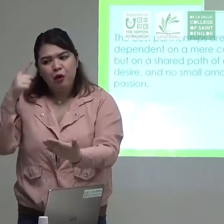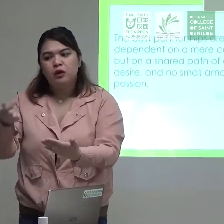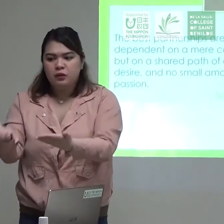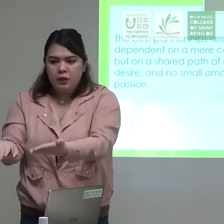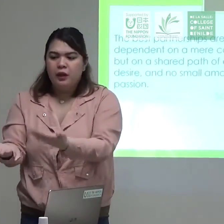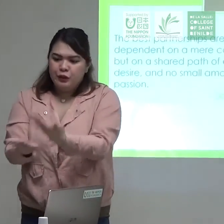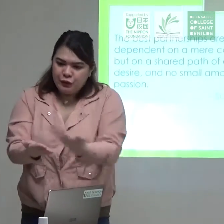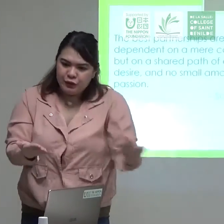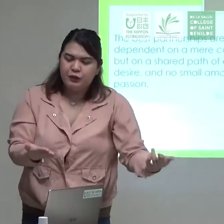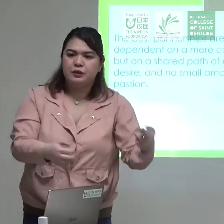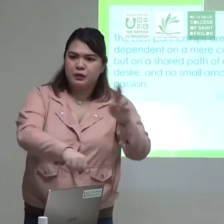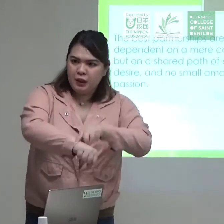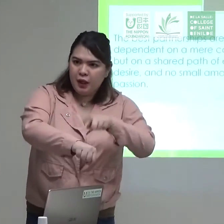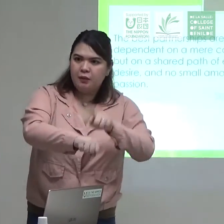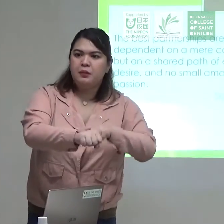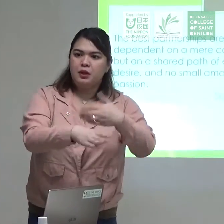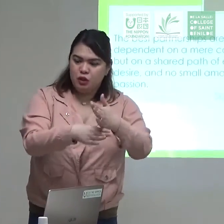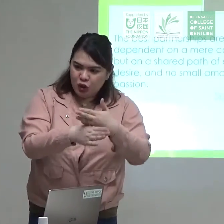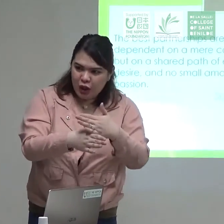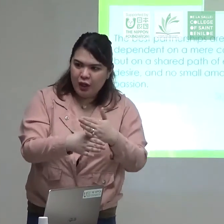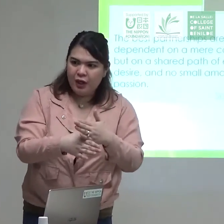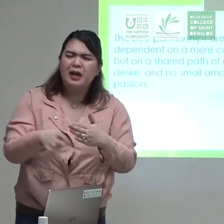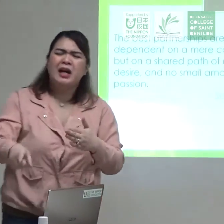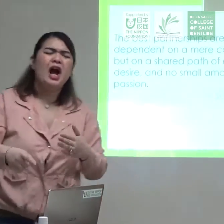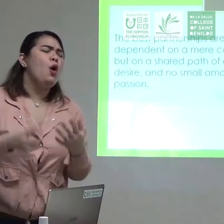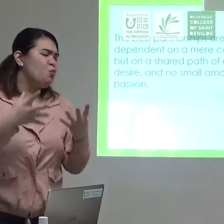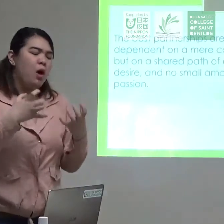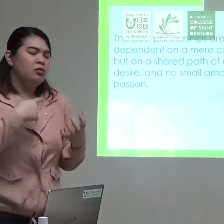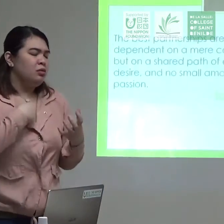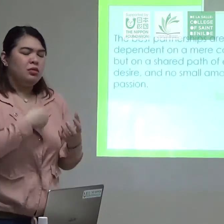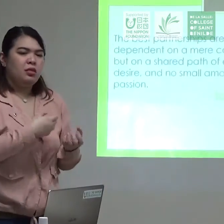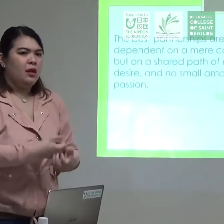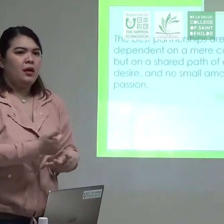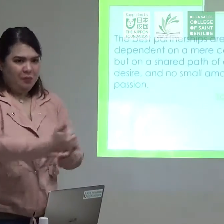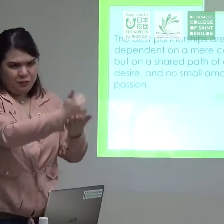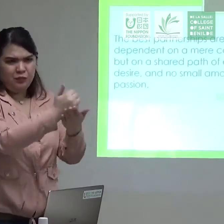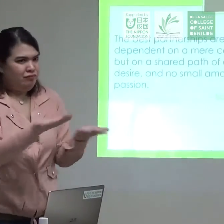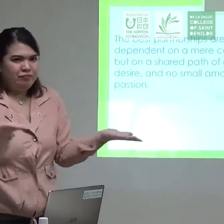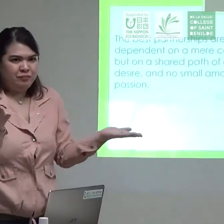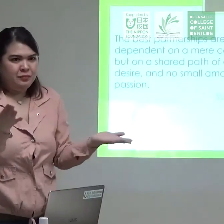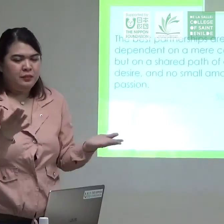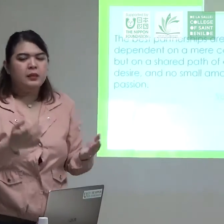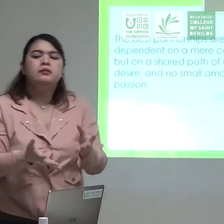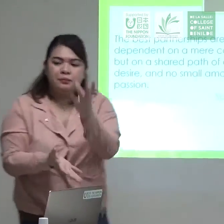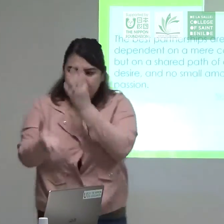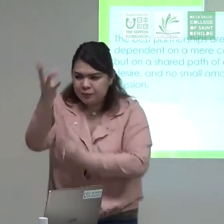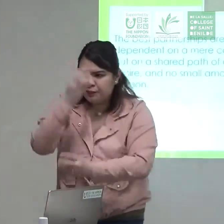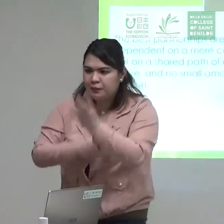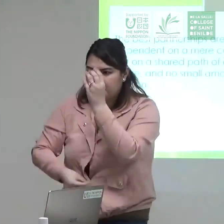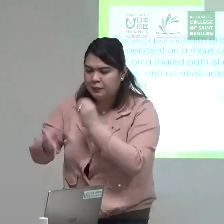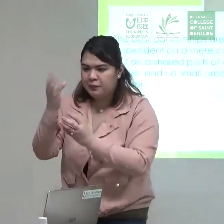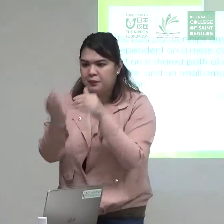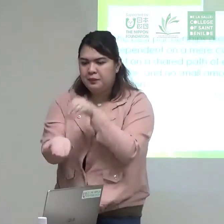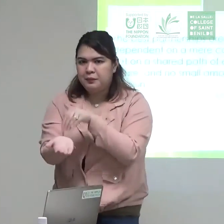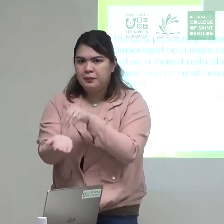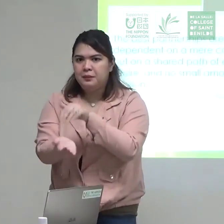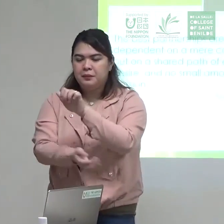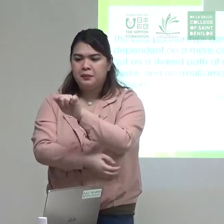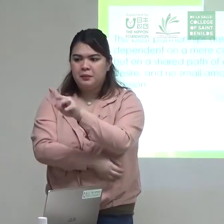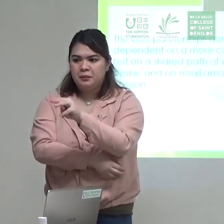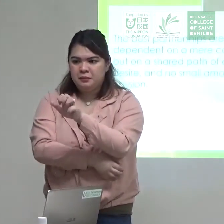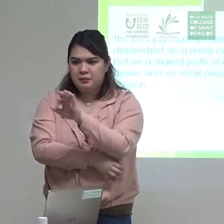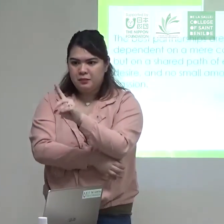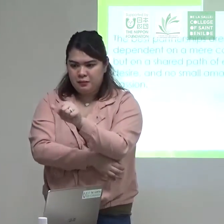the resources, all the sharing, the learning sessions. Yes, we've learned a lot, Dr. Almeda. Okay, thank